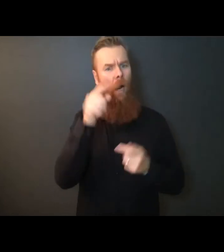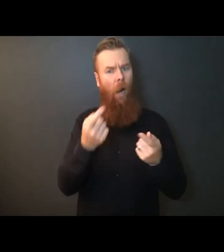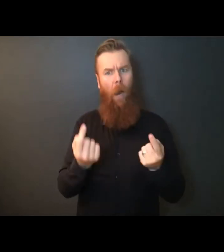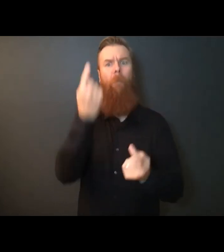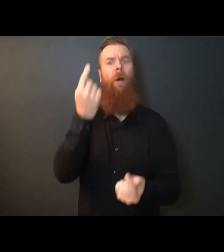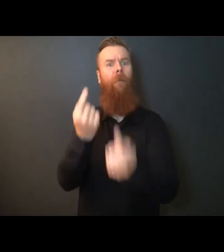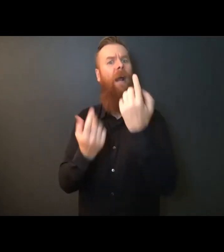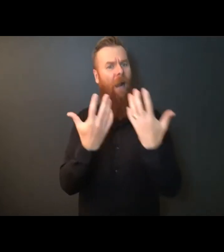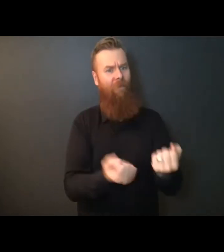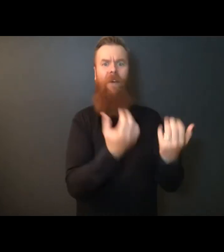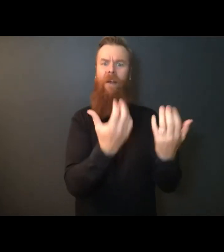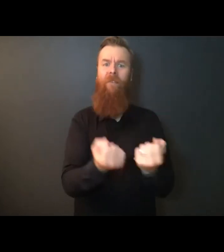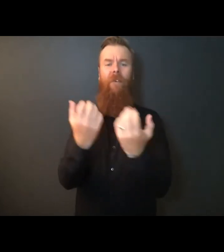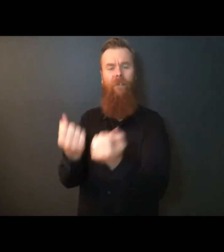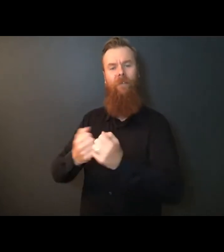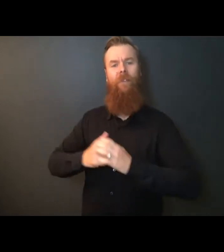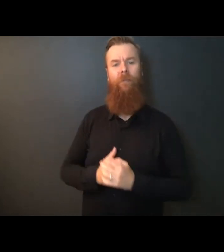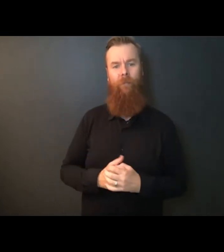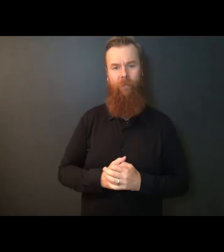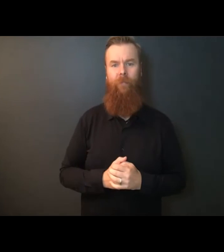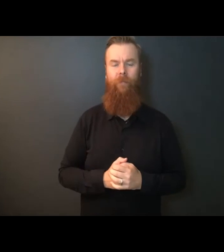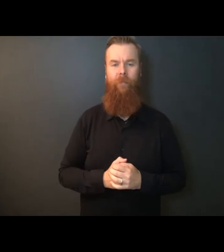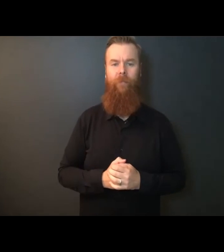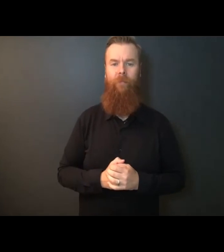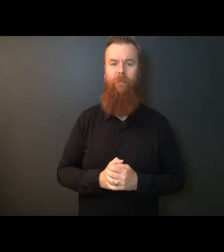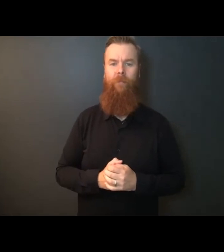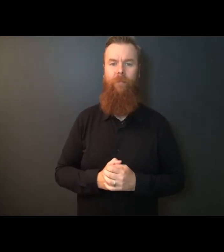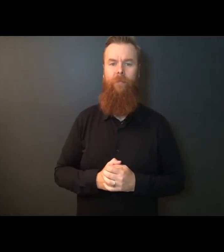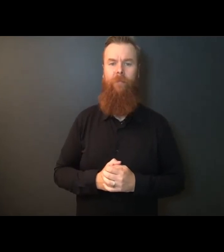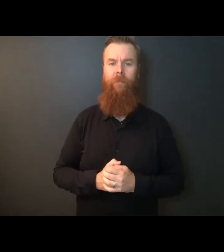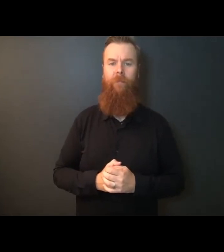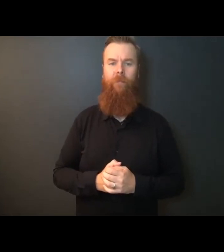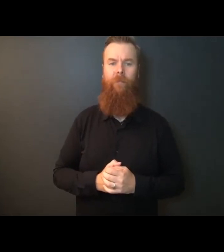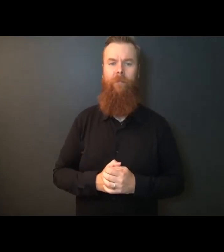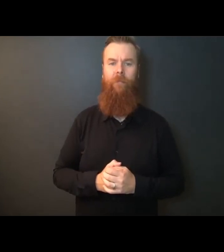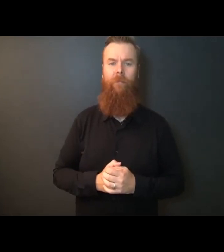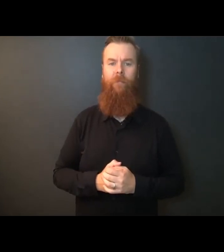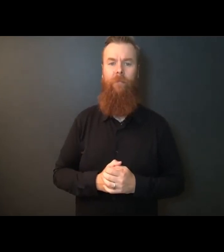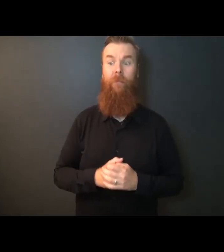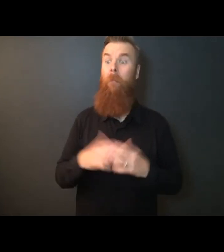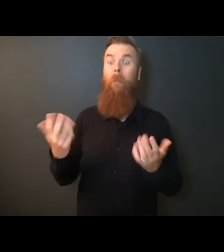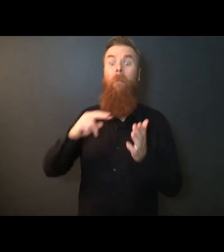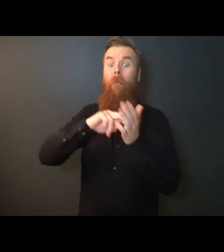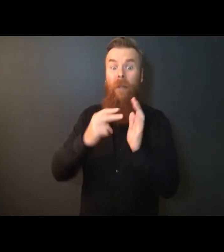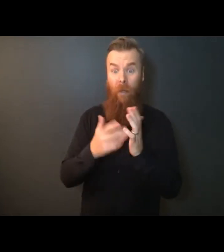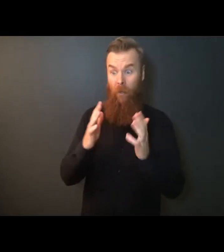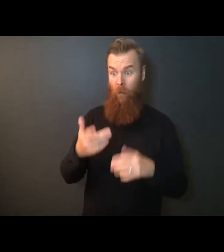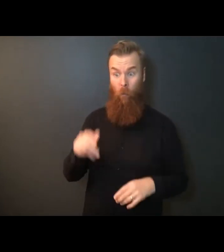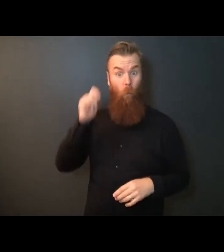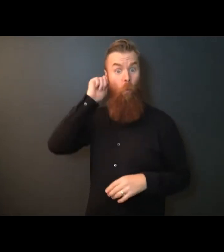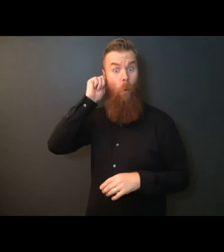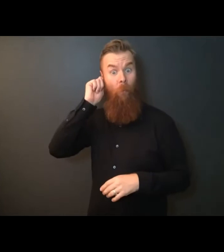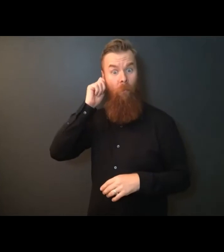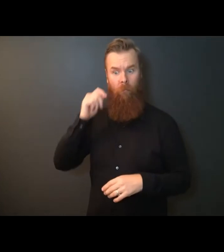women feeling empowered in their health journey, and that empowerment coming primarily from